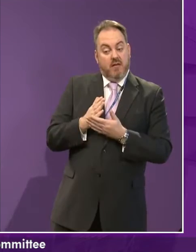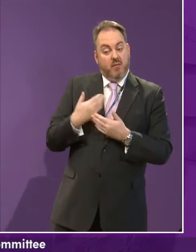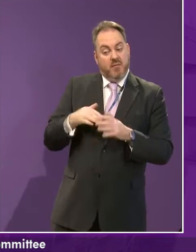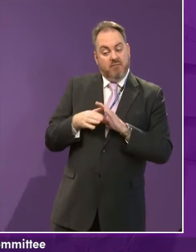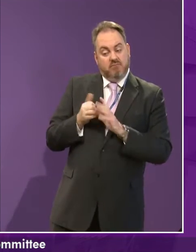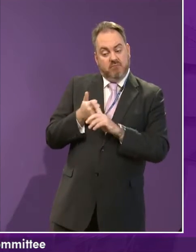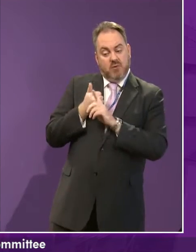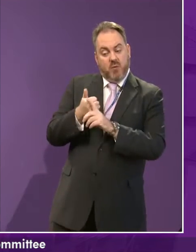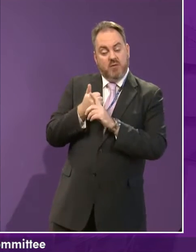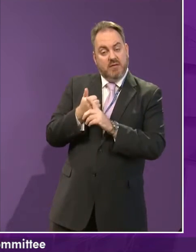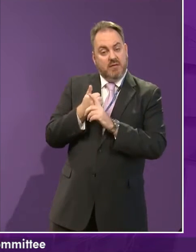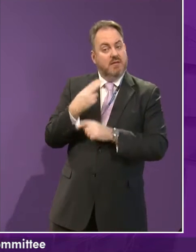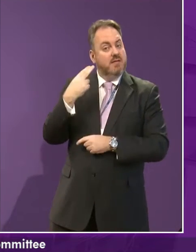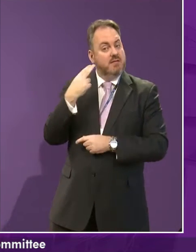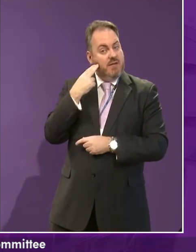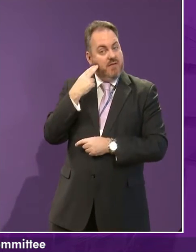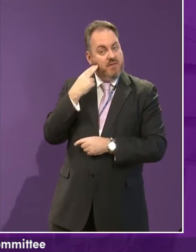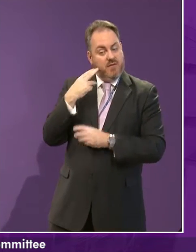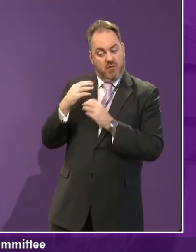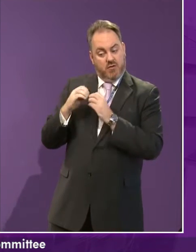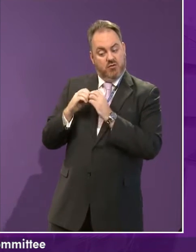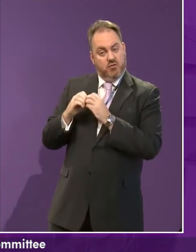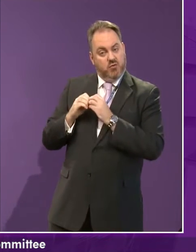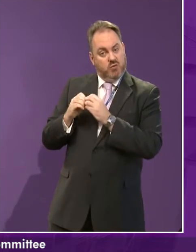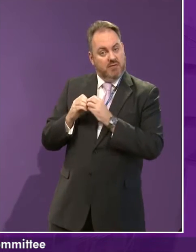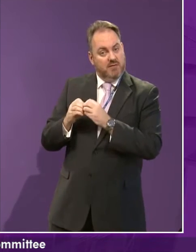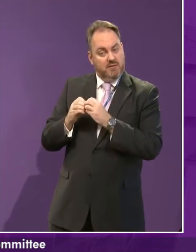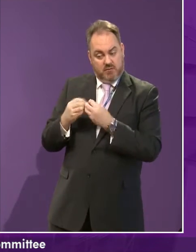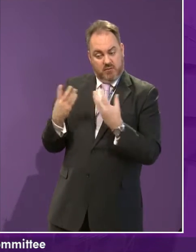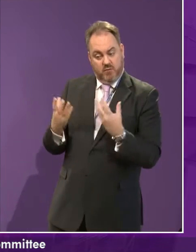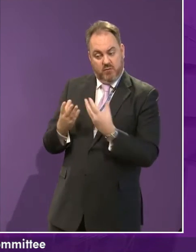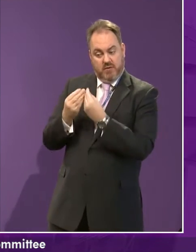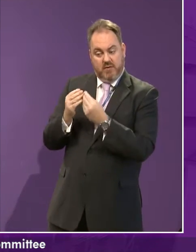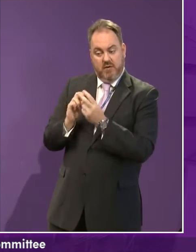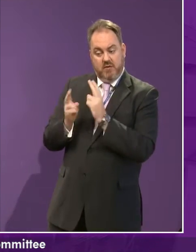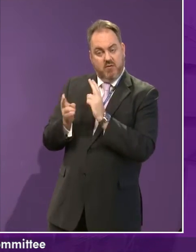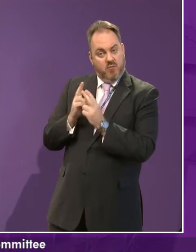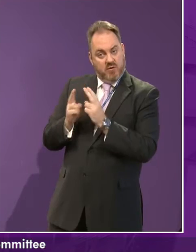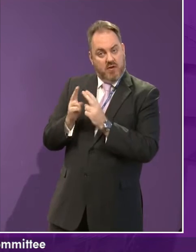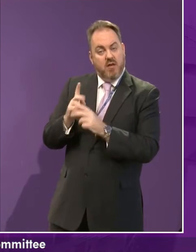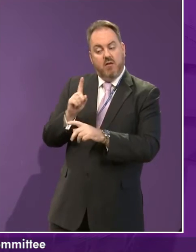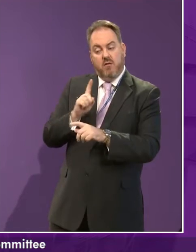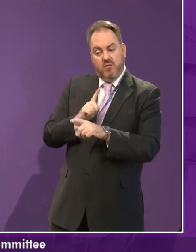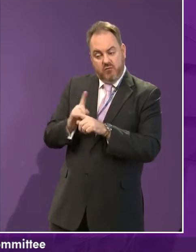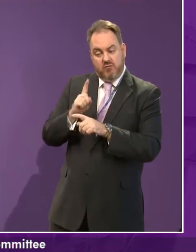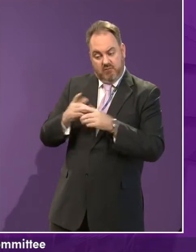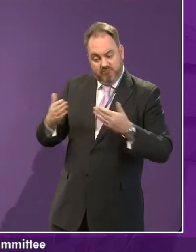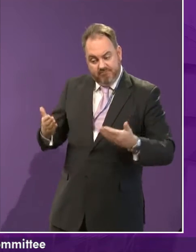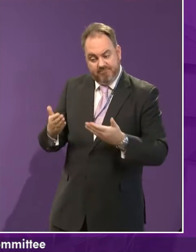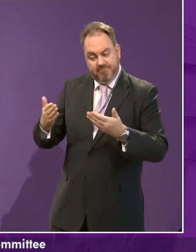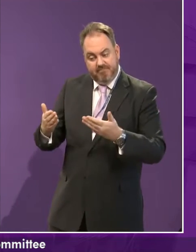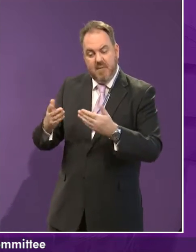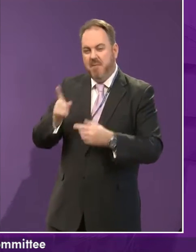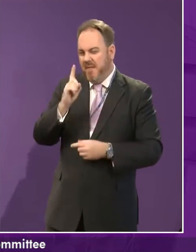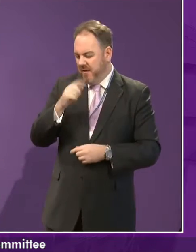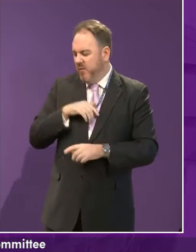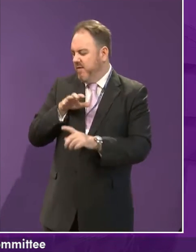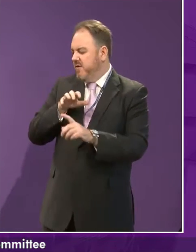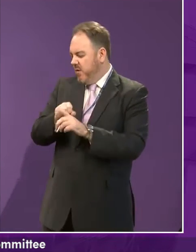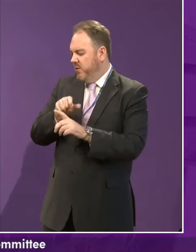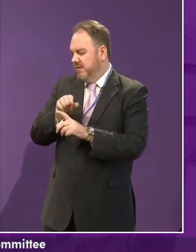interpreter, and so that they always have someone with them. We endeavour to work towards that. What the disability team have noticed is